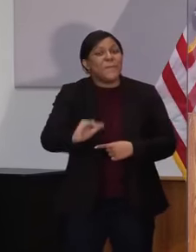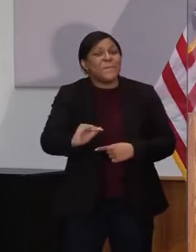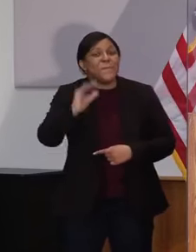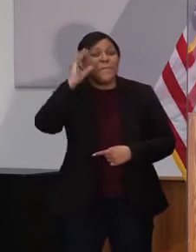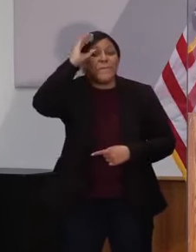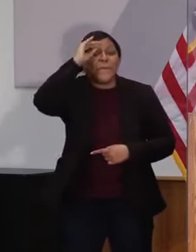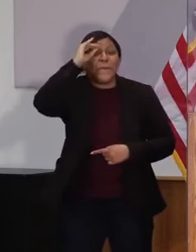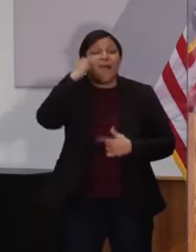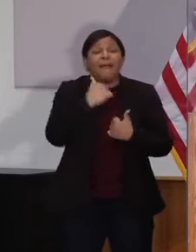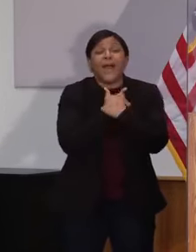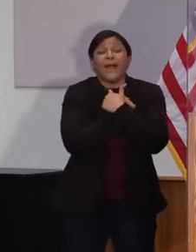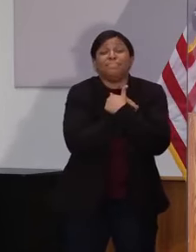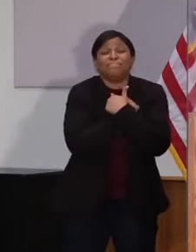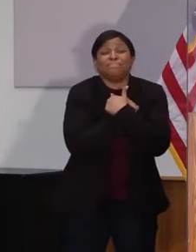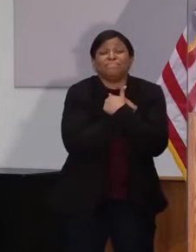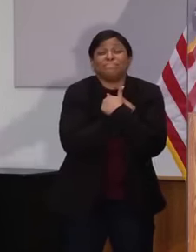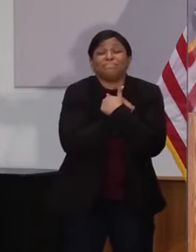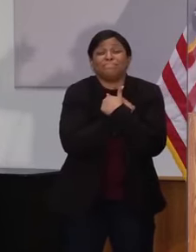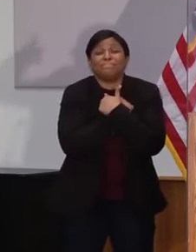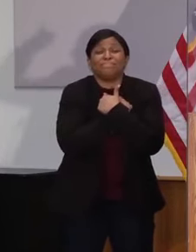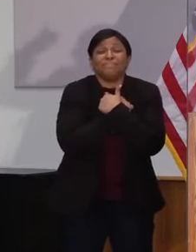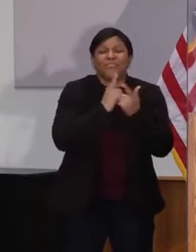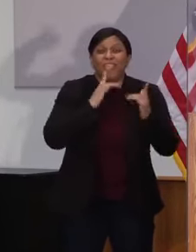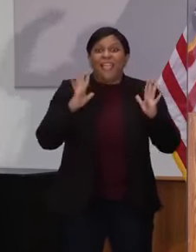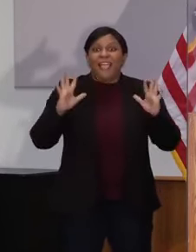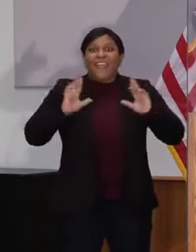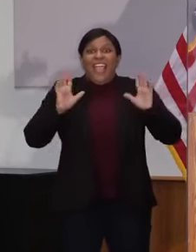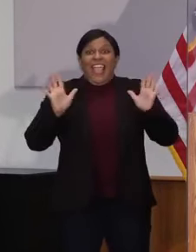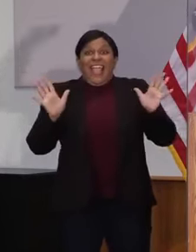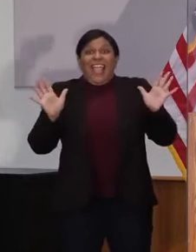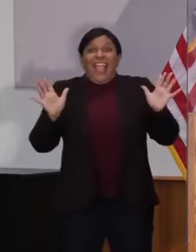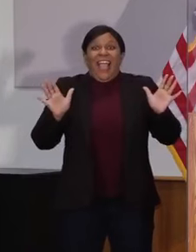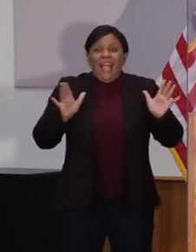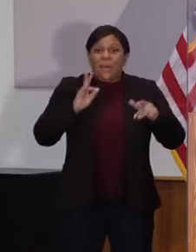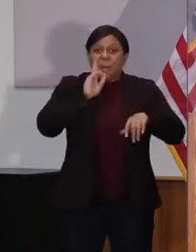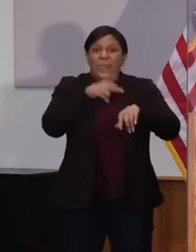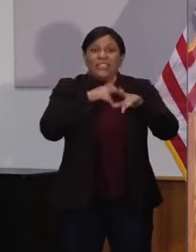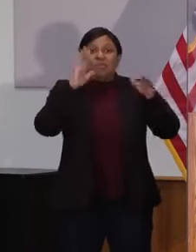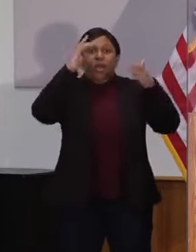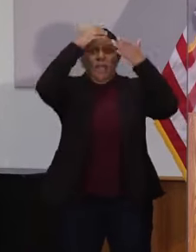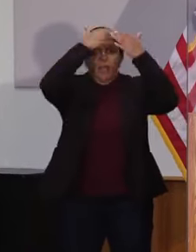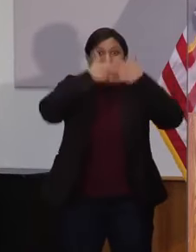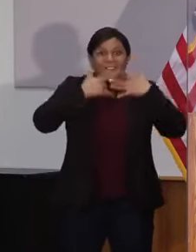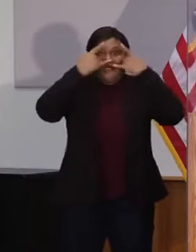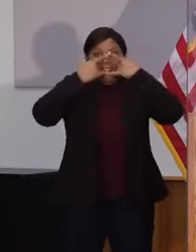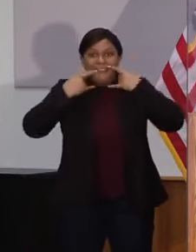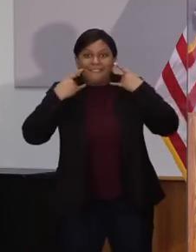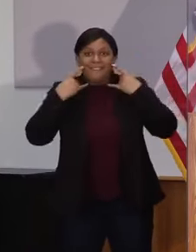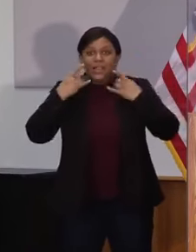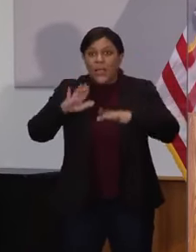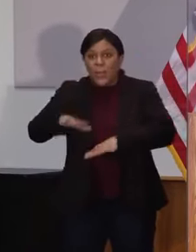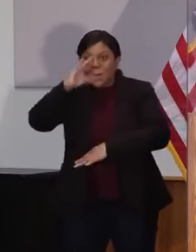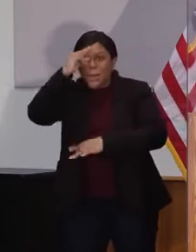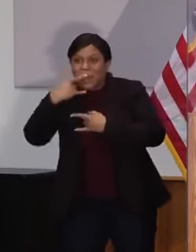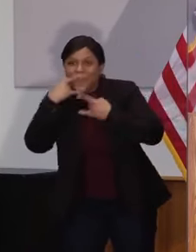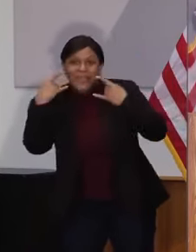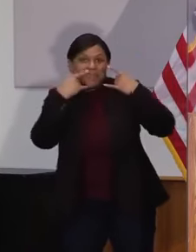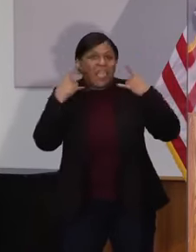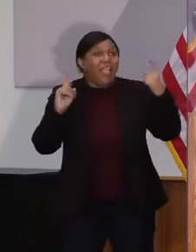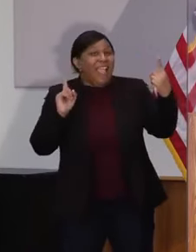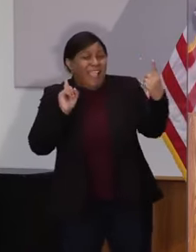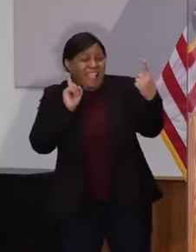stop himself. It was going to be an air hug, but I saw the principal with a mask, a face shield, a little boy with a mask on, and he gave that principal a hug. That's